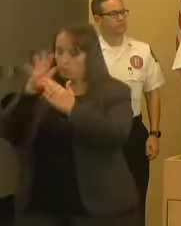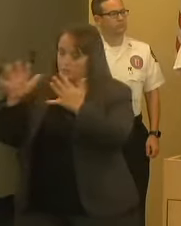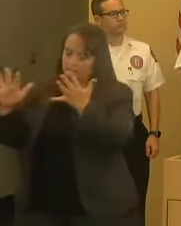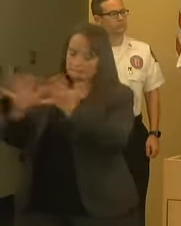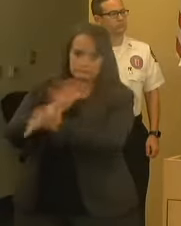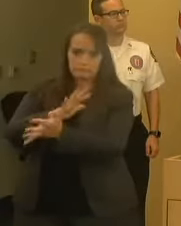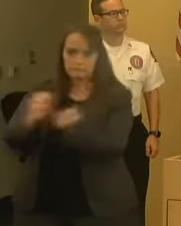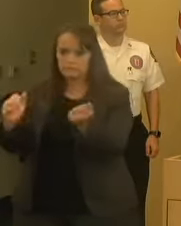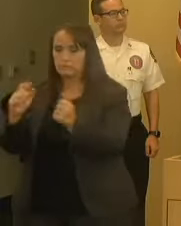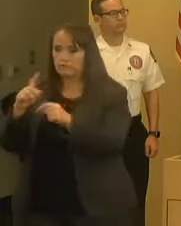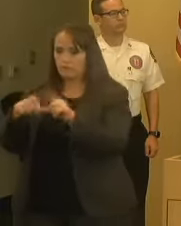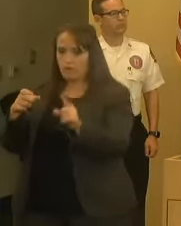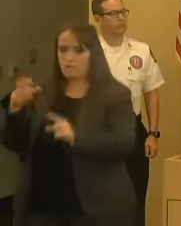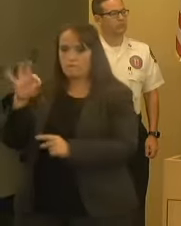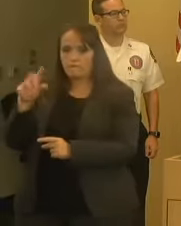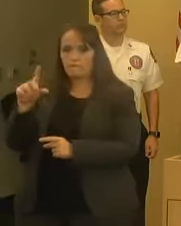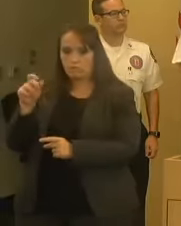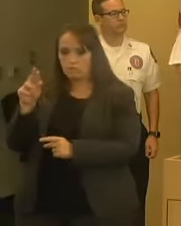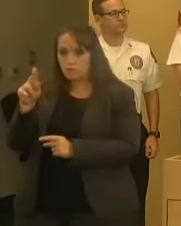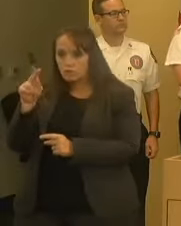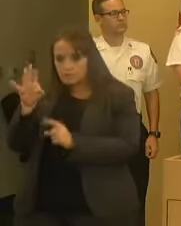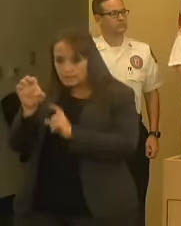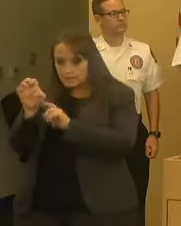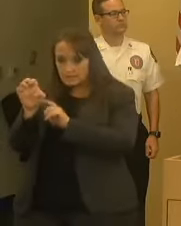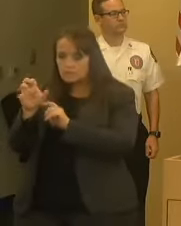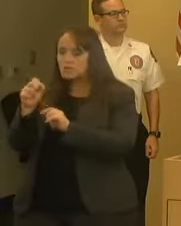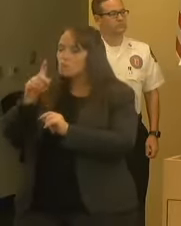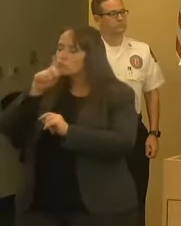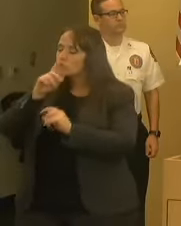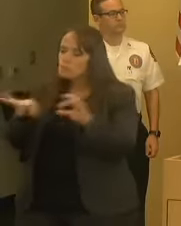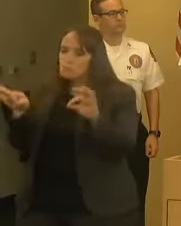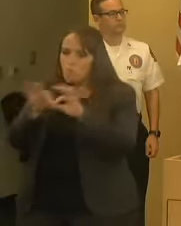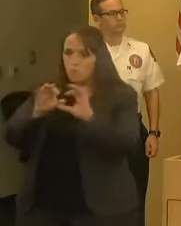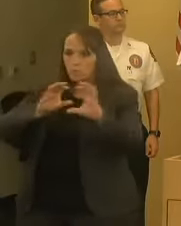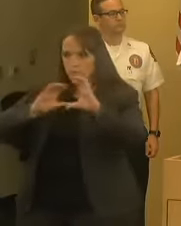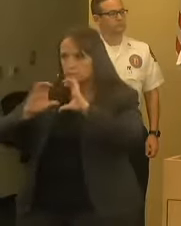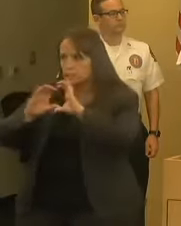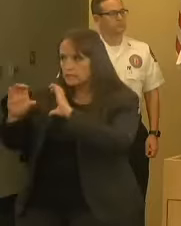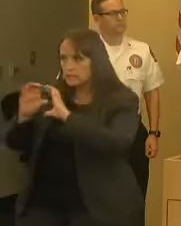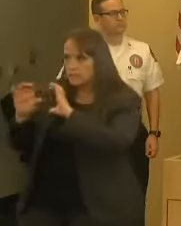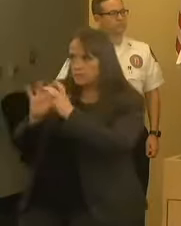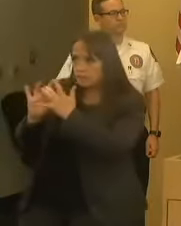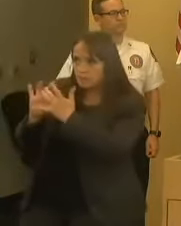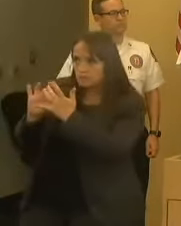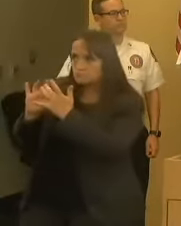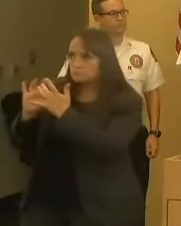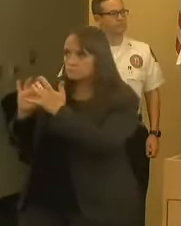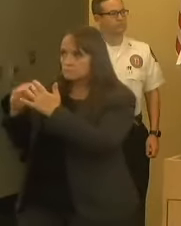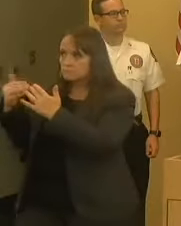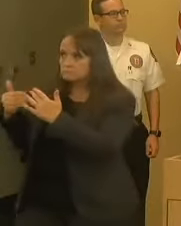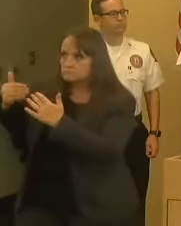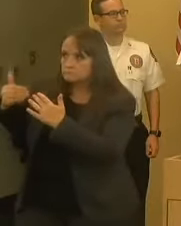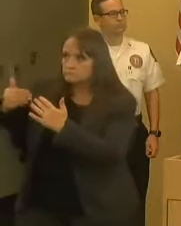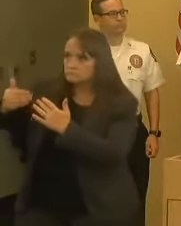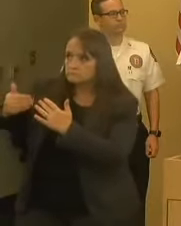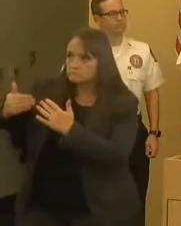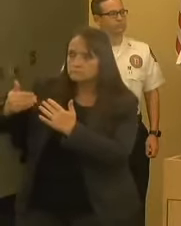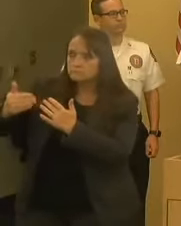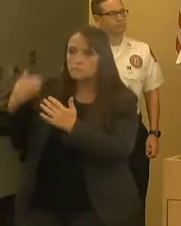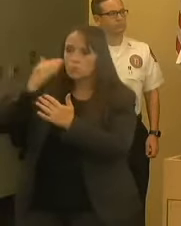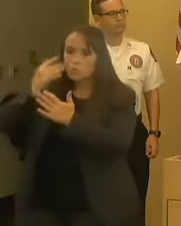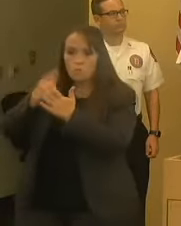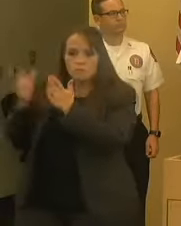critical that we continue to communicate regularly, which is what this is about. that we talk about what our plans are, that people